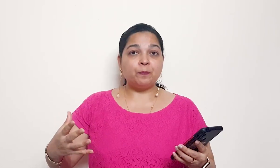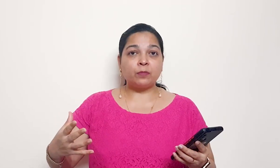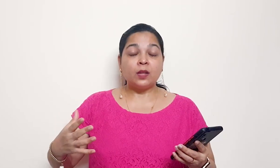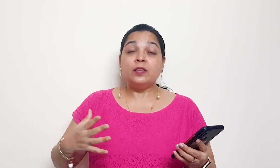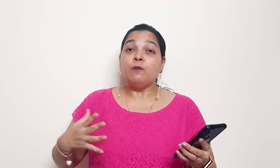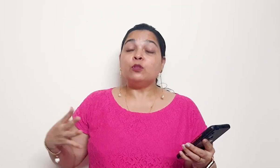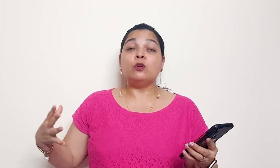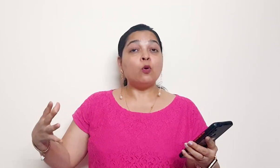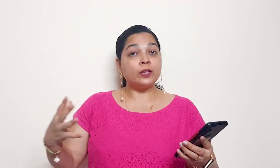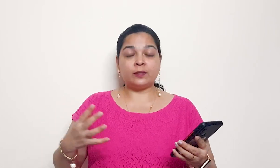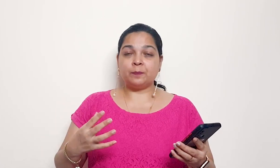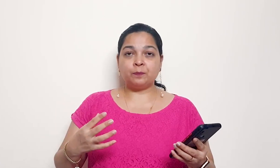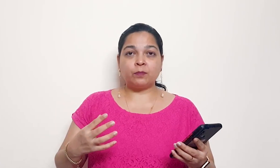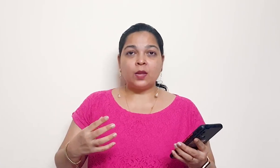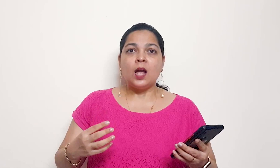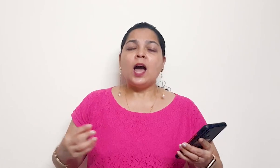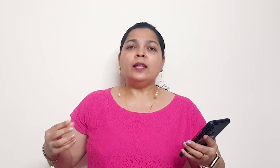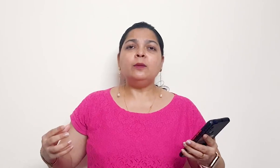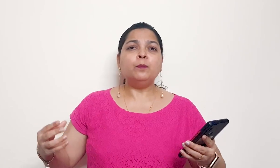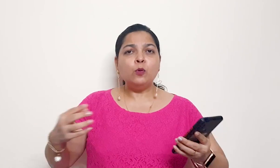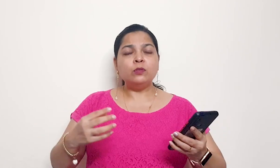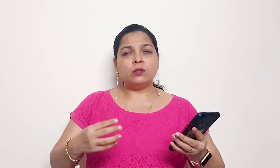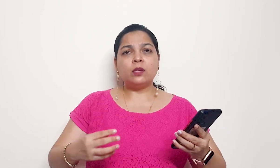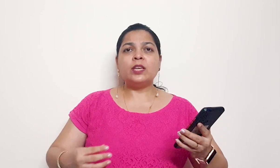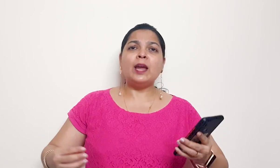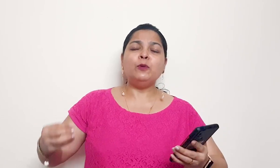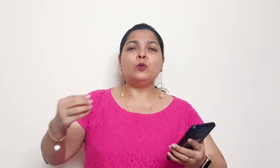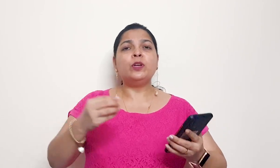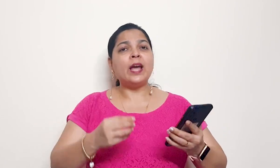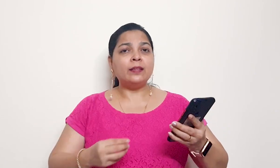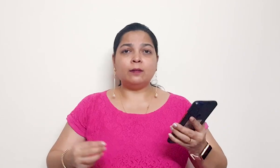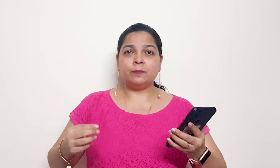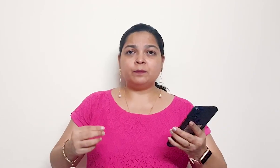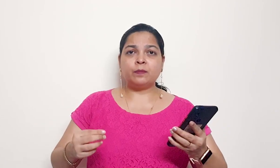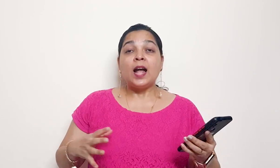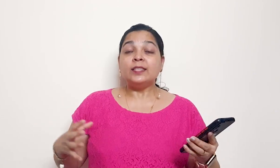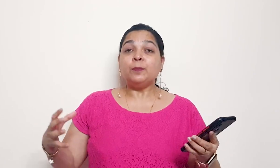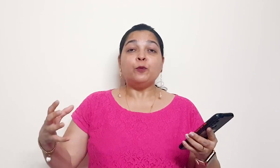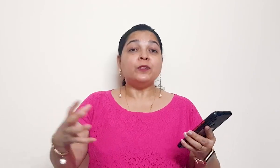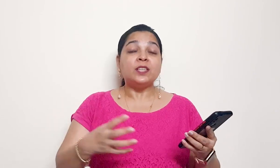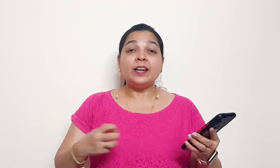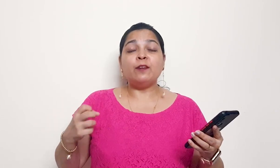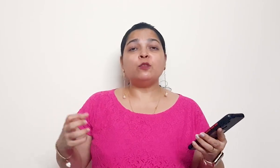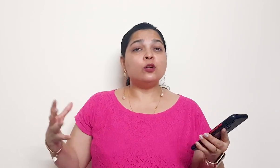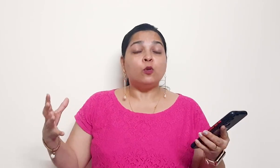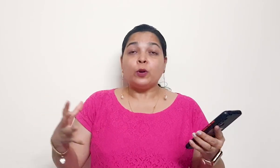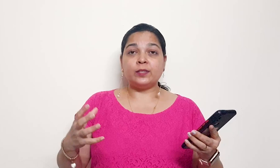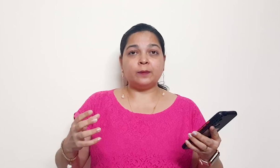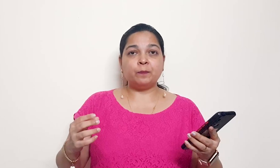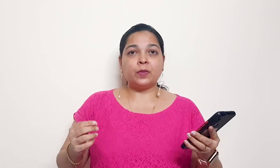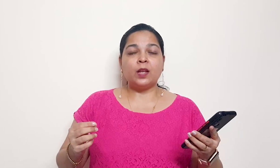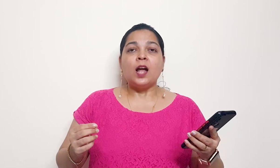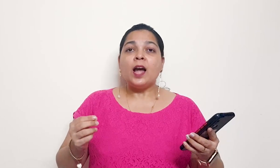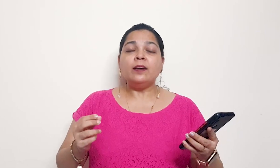prophesy, there was a noise and the bones came together. As he prophesied, there was a